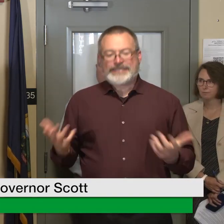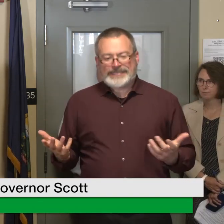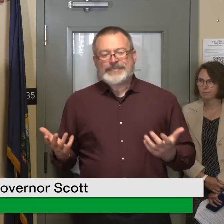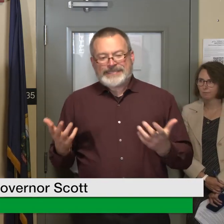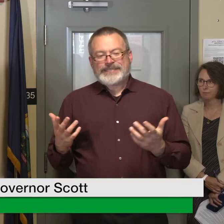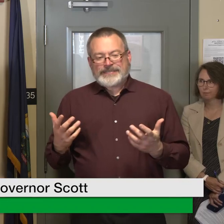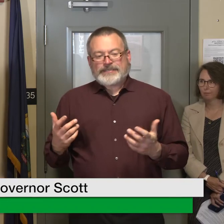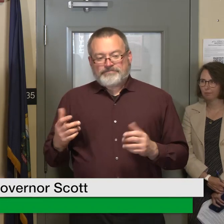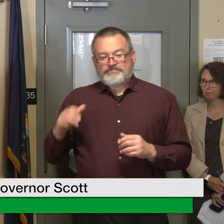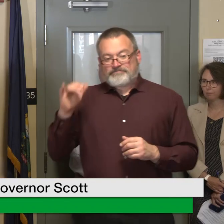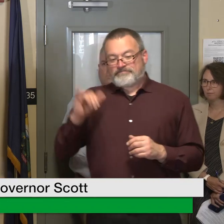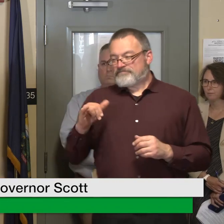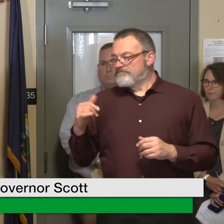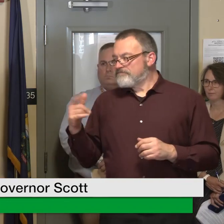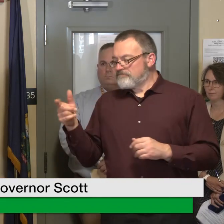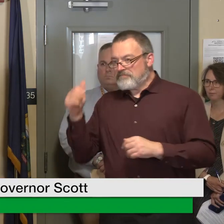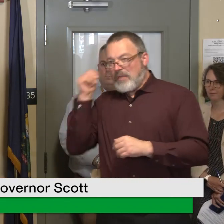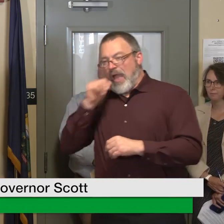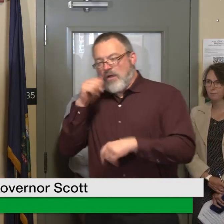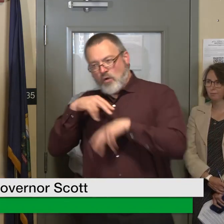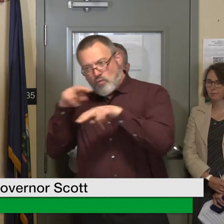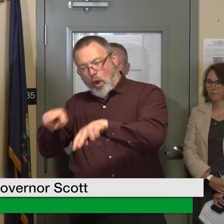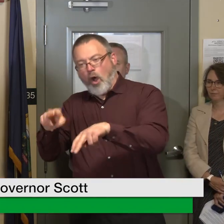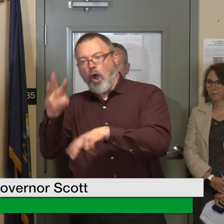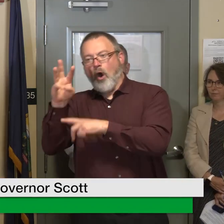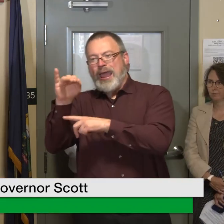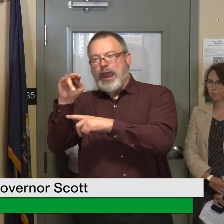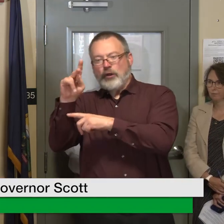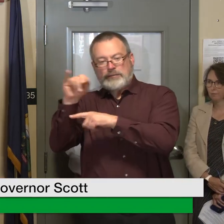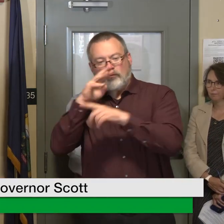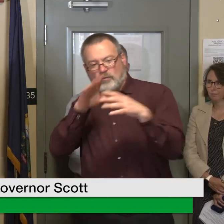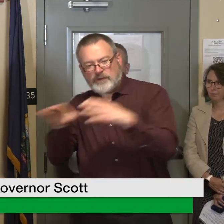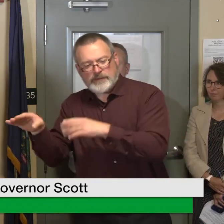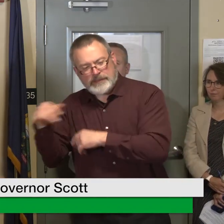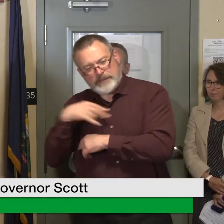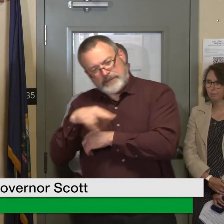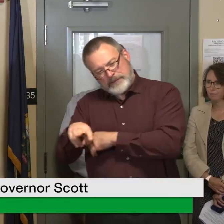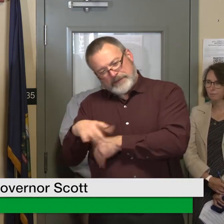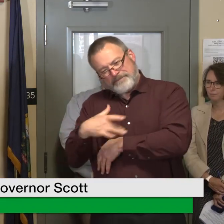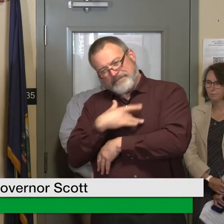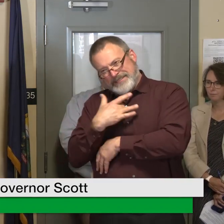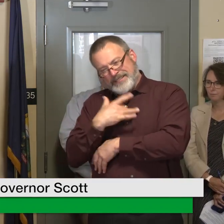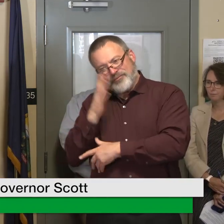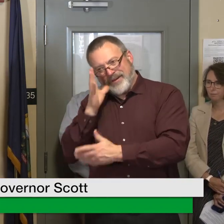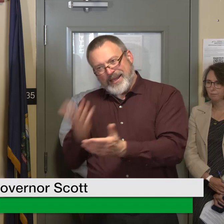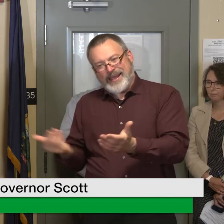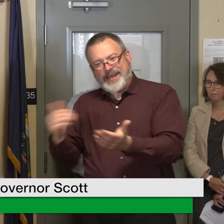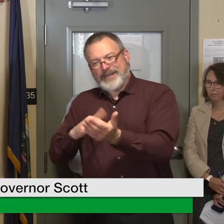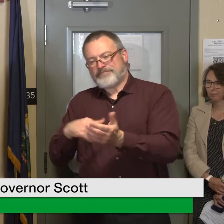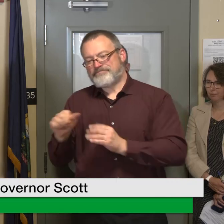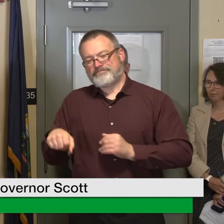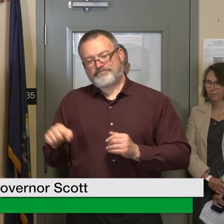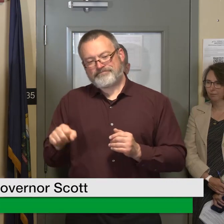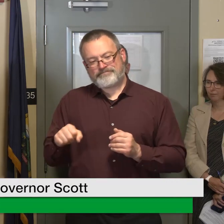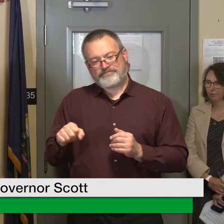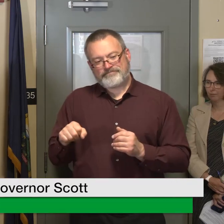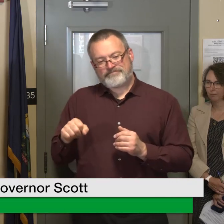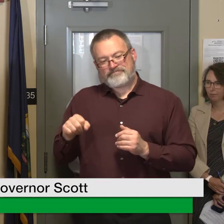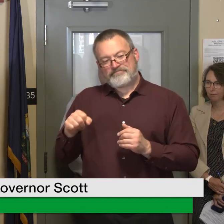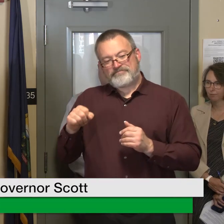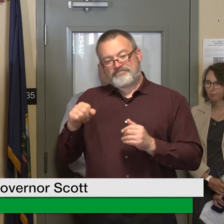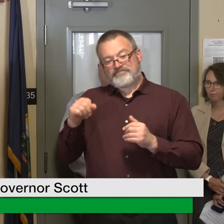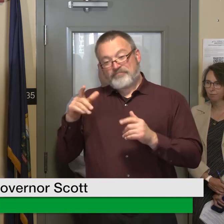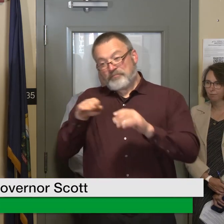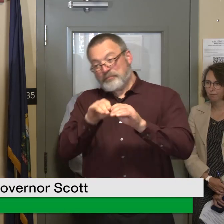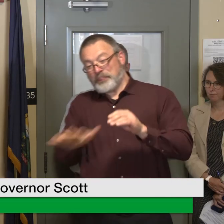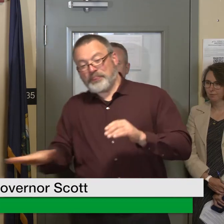last week, we will see similar statistics this year. Particular to the Winooski, it may not be as widespread as it had